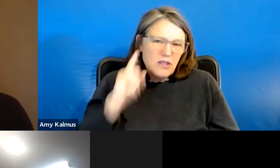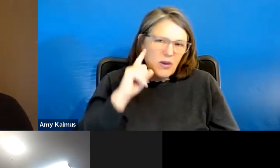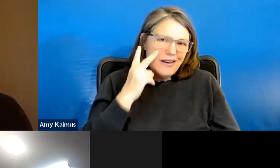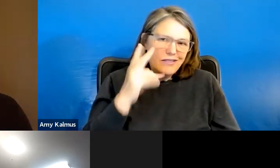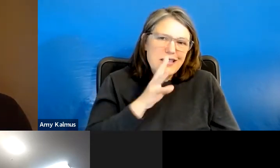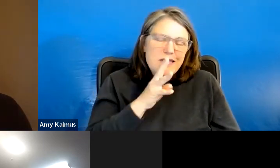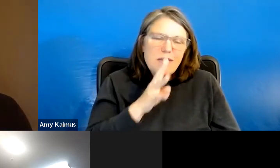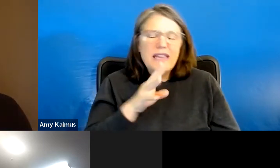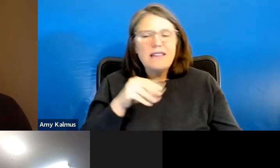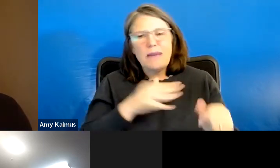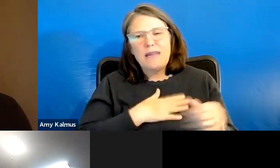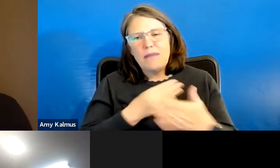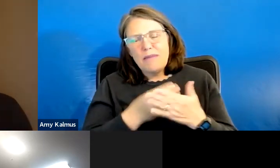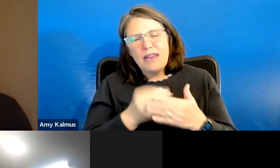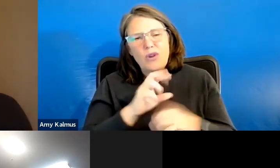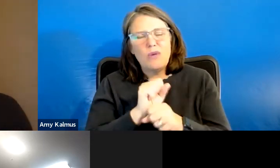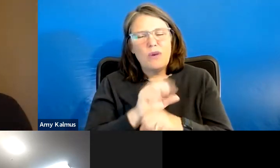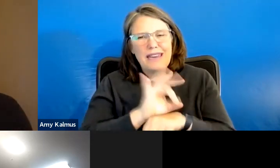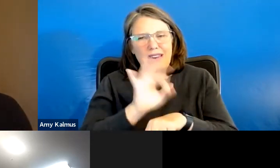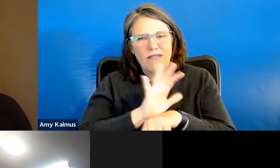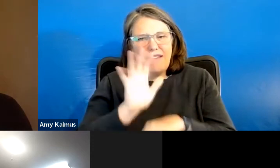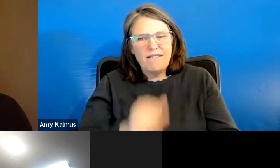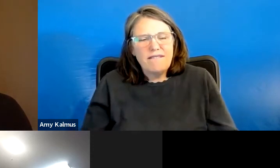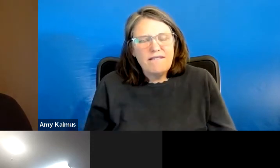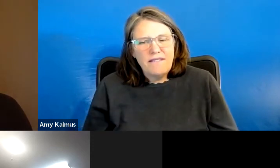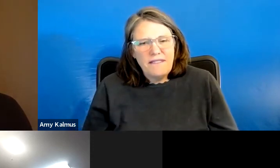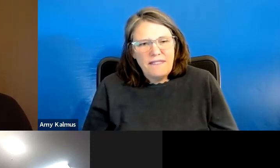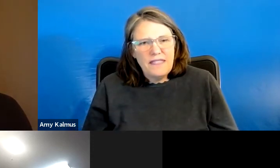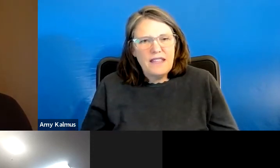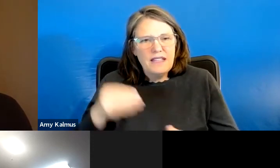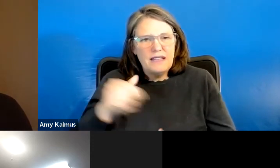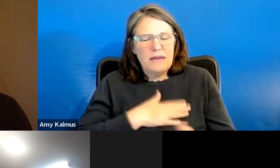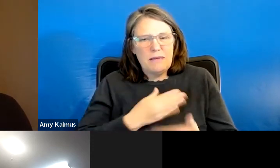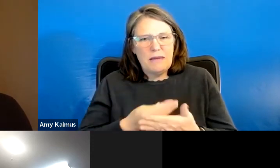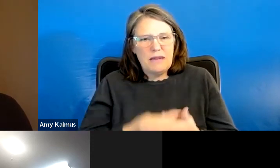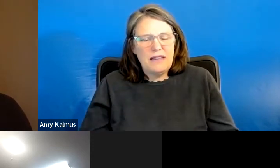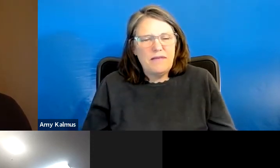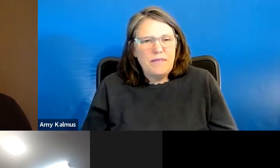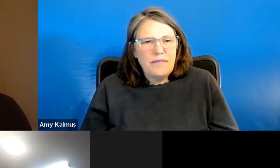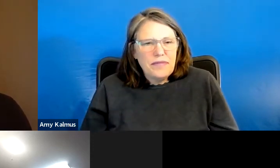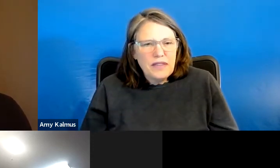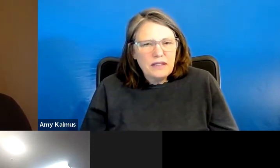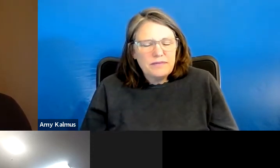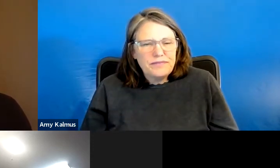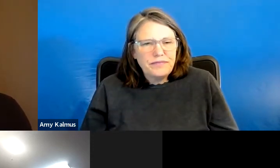my money, government, or working 9 to 5. Spending my money. Okay.